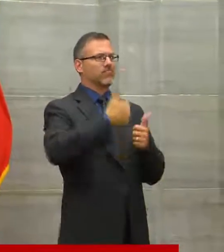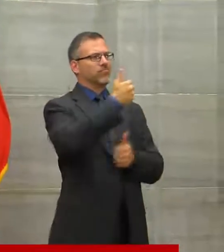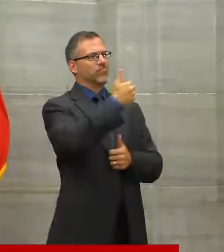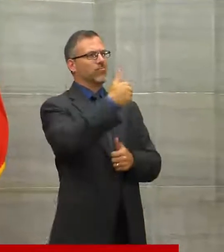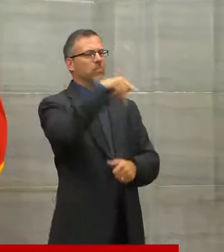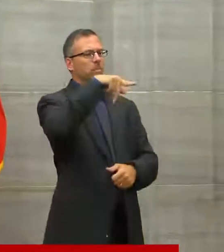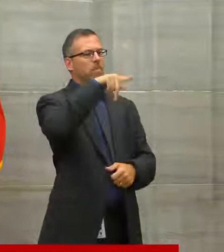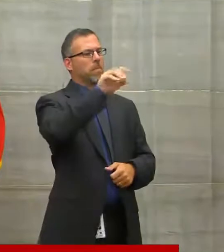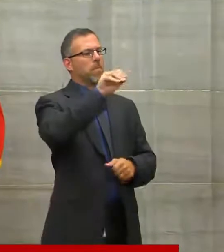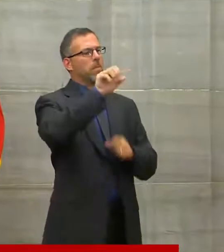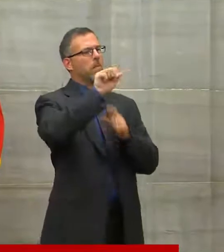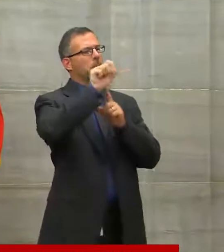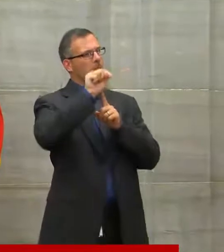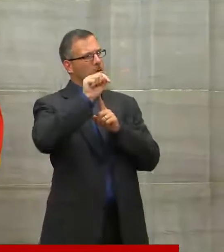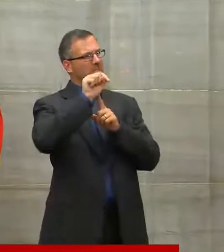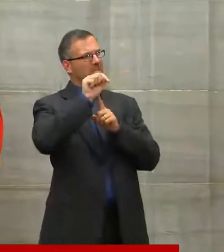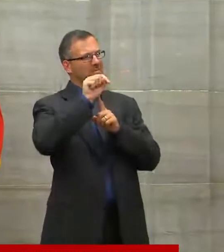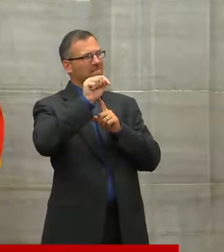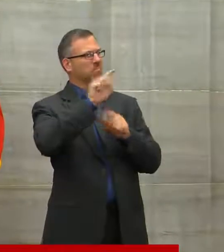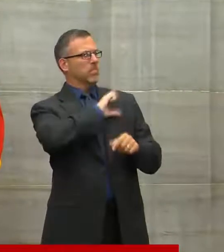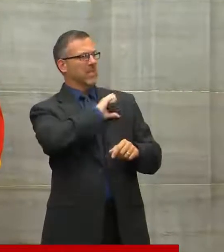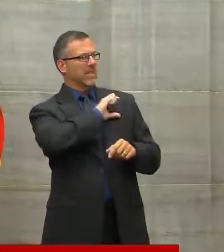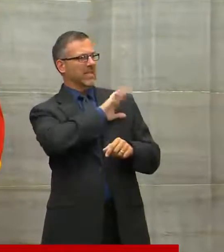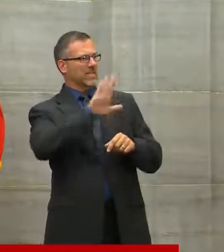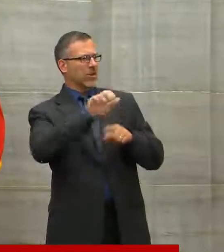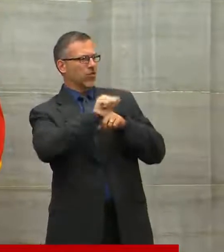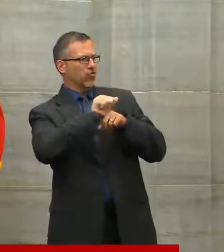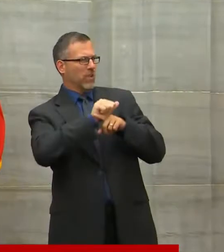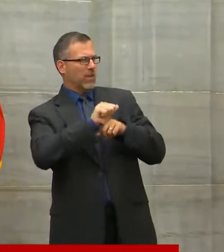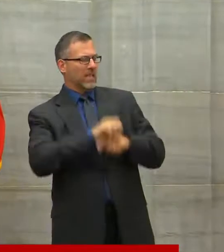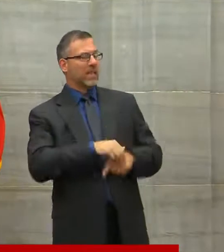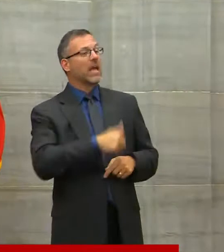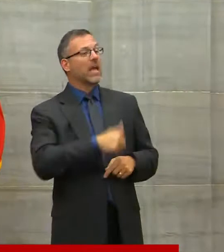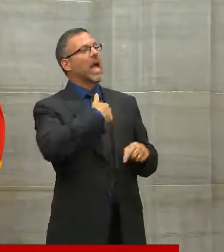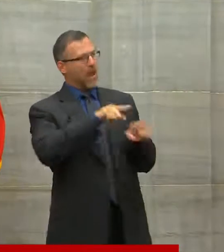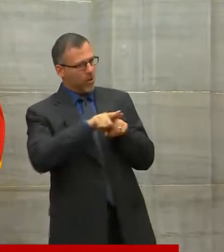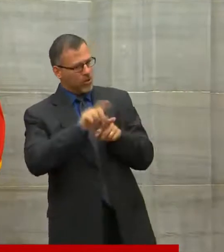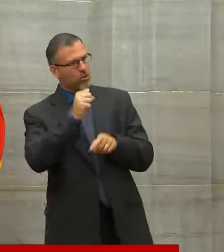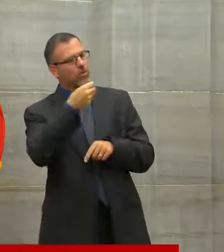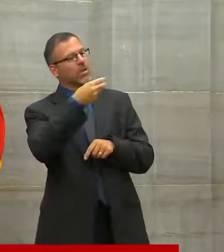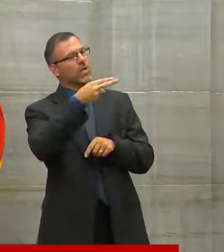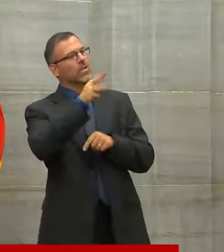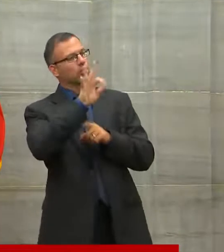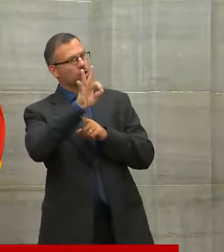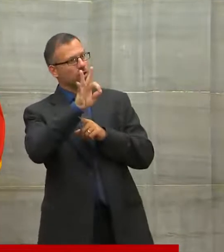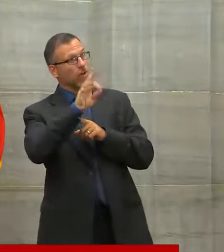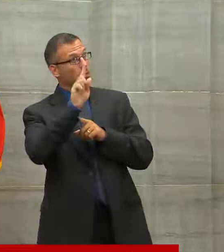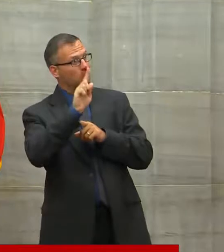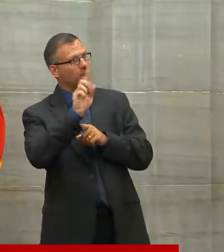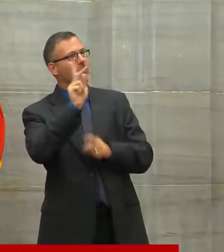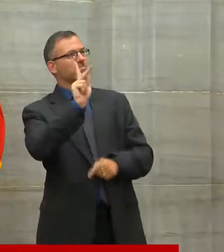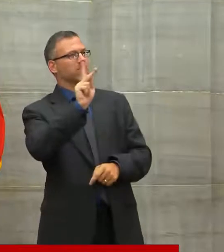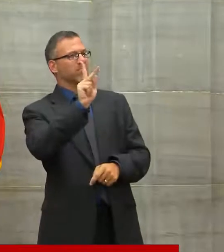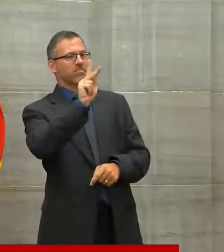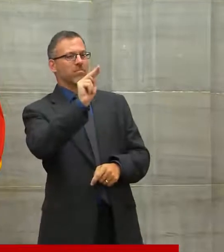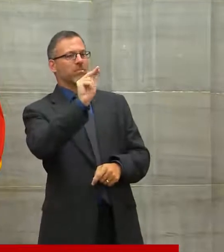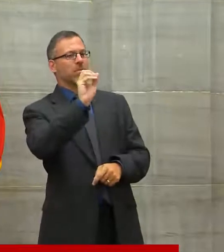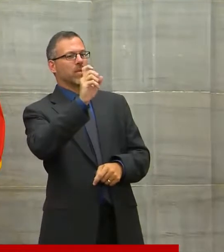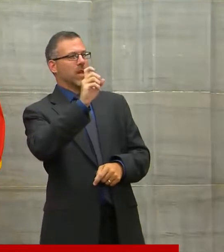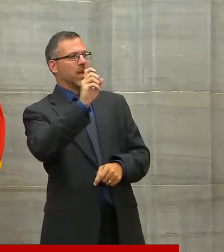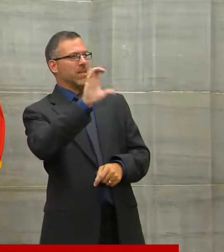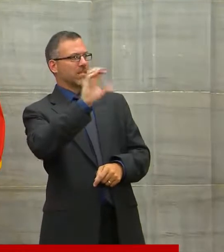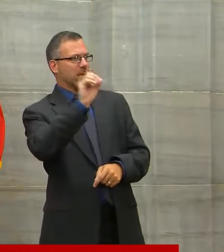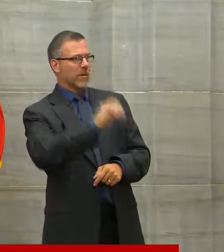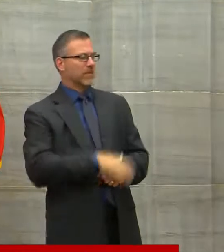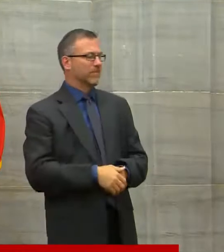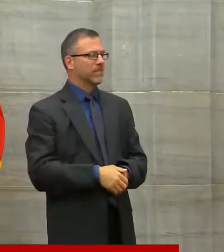Training Board, and also the Sheriff of Knox County. What our position as a post member, and